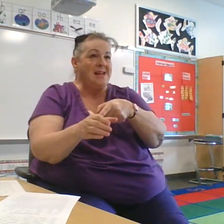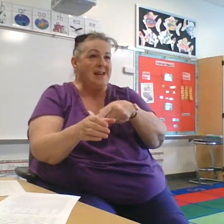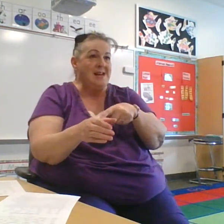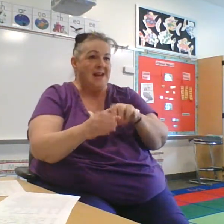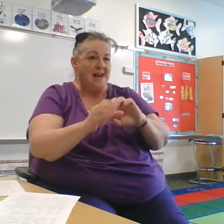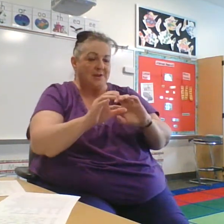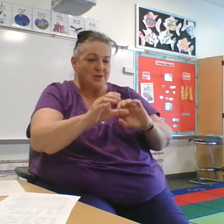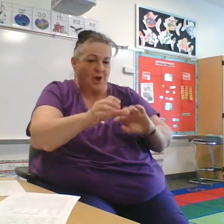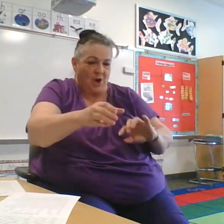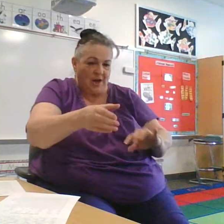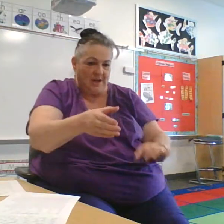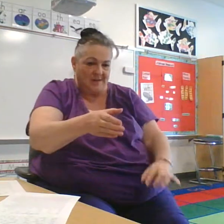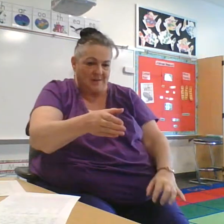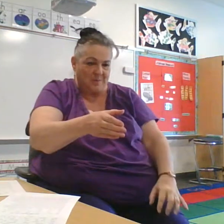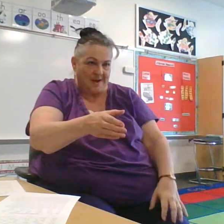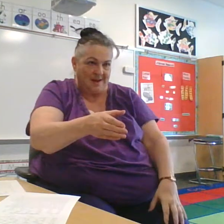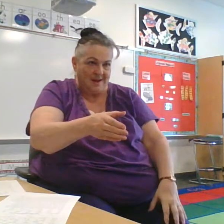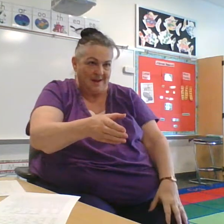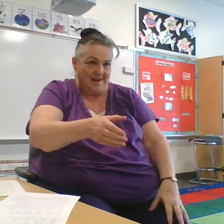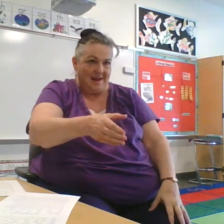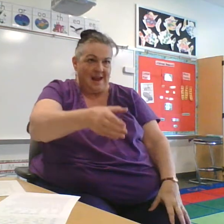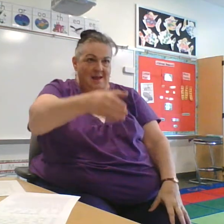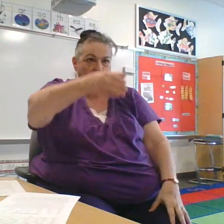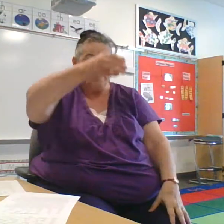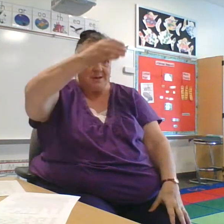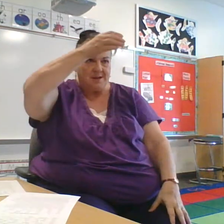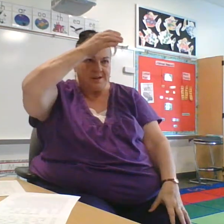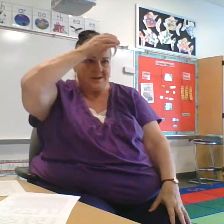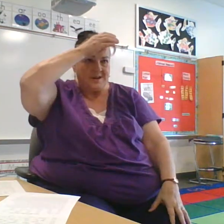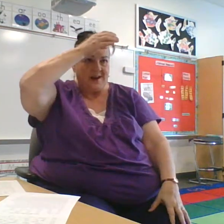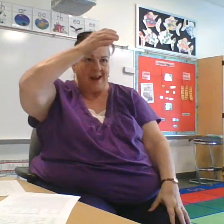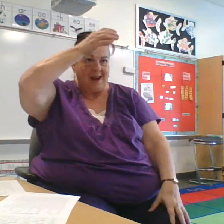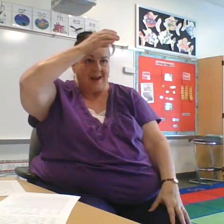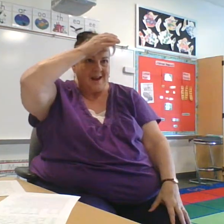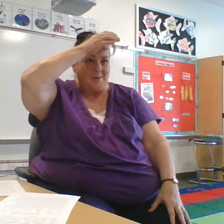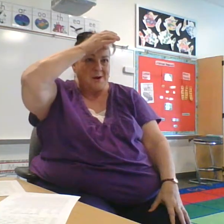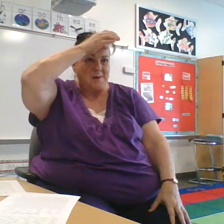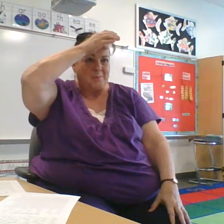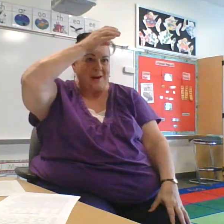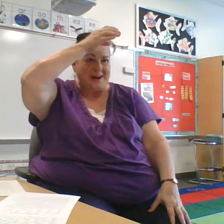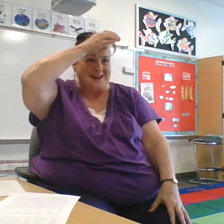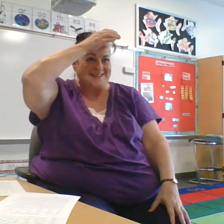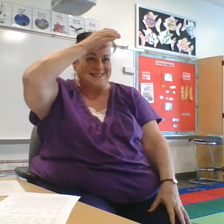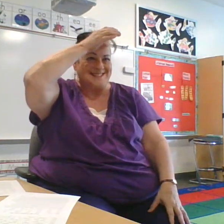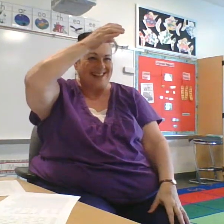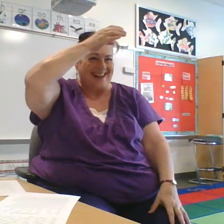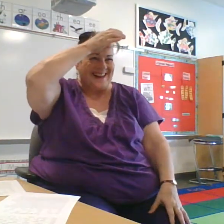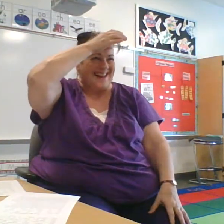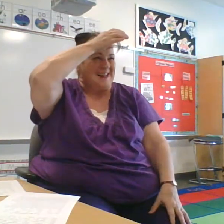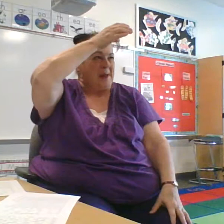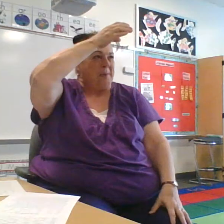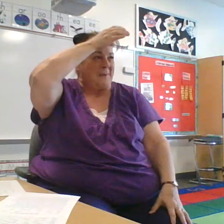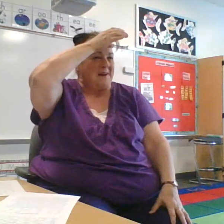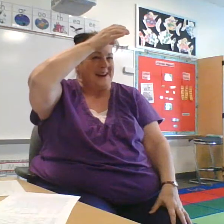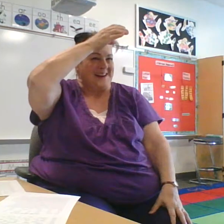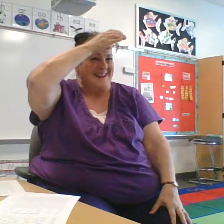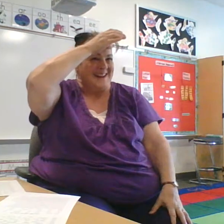C and turn it this way and put it to your head where your brain is. Brain.